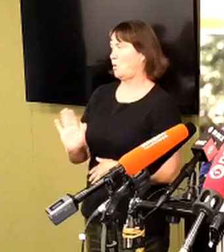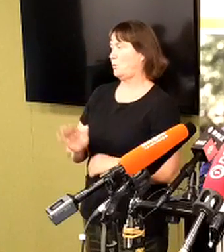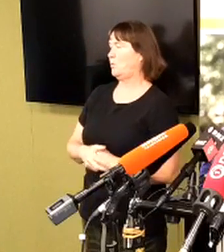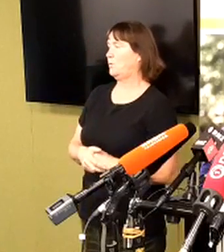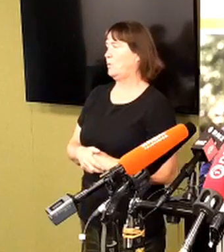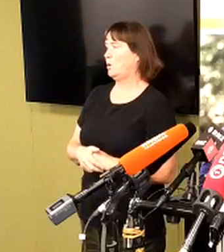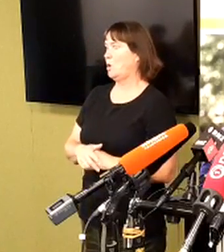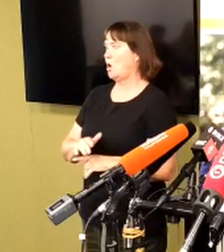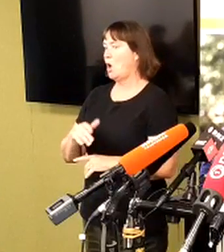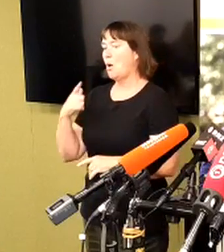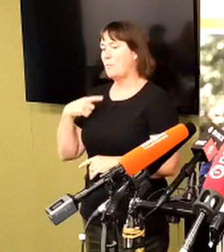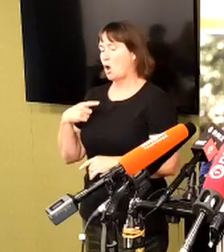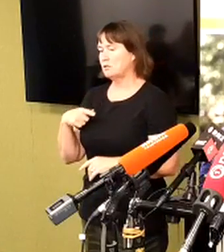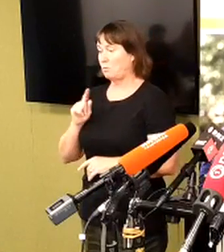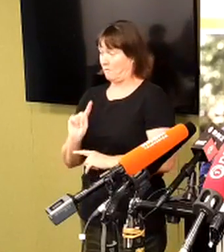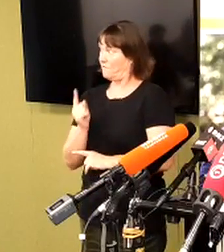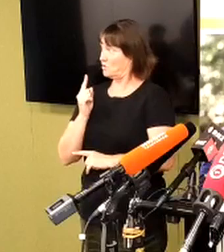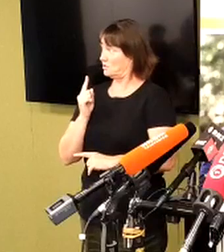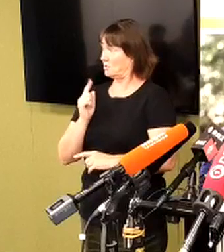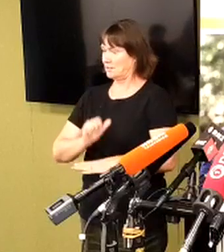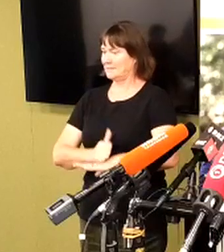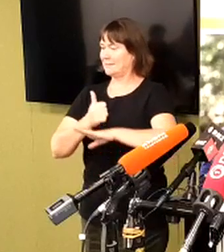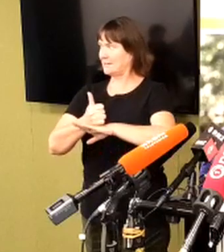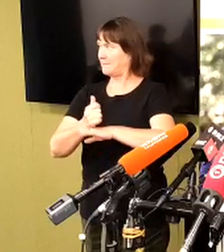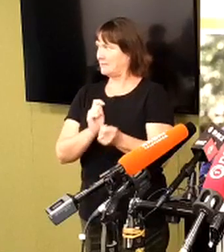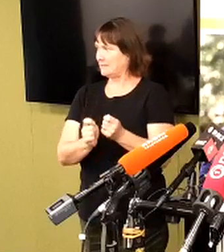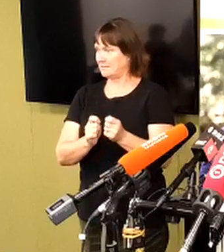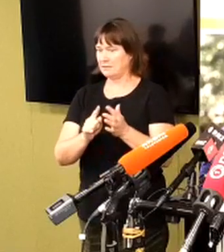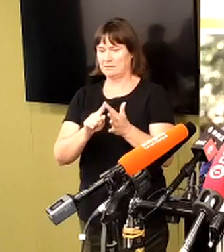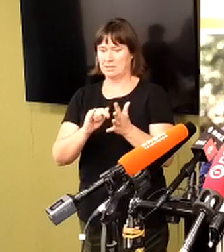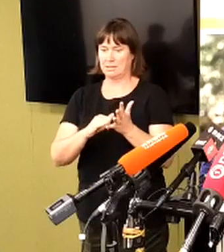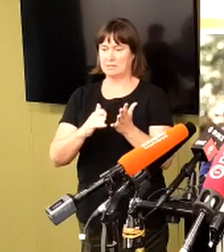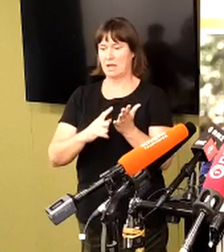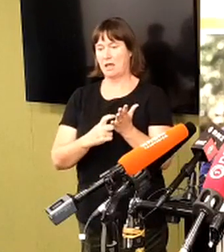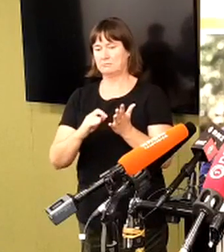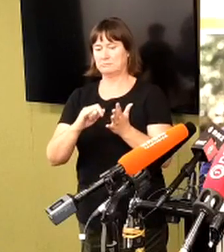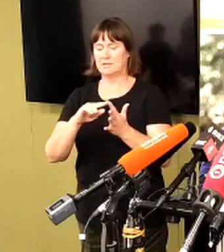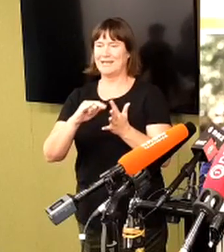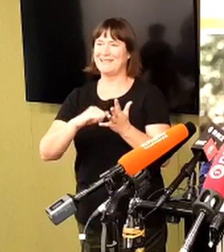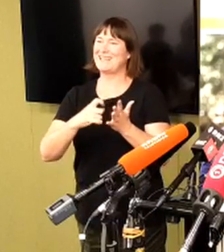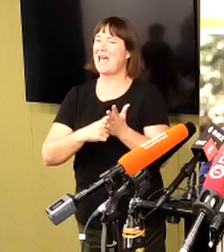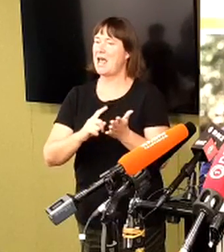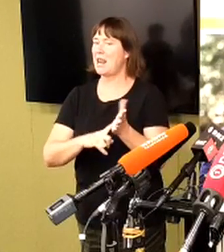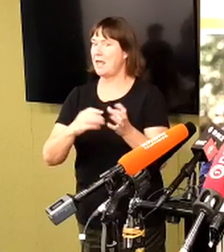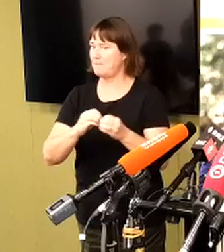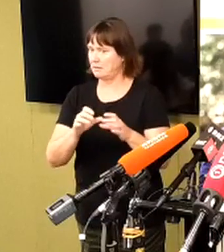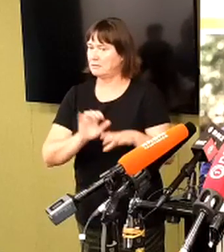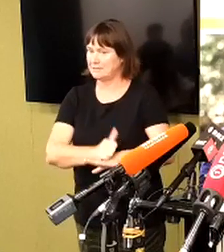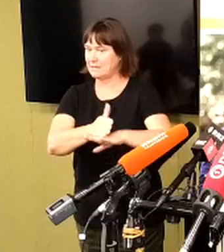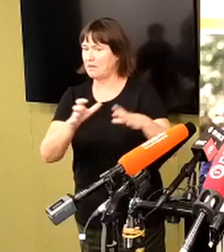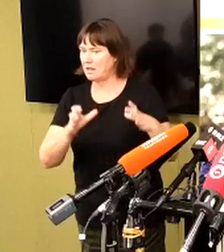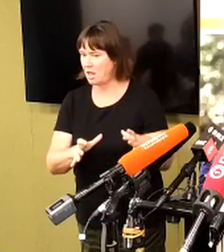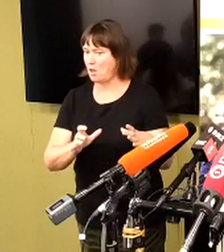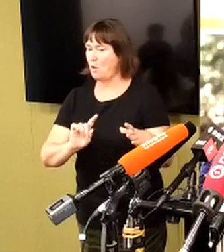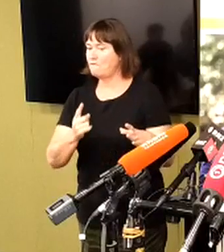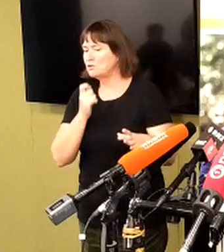to Australia since when we first stood up the testing here at the ESR laboratory in Wellington. For the first few tests, we were having them